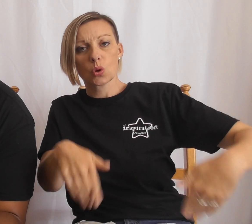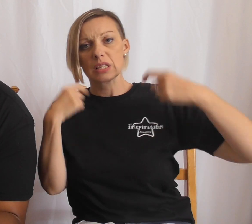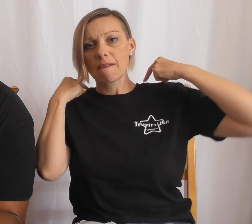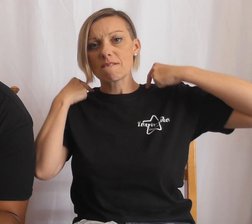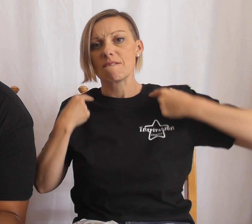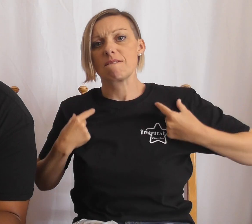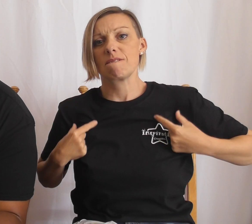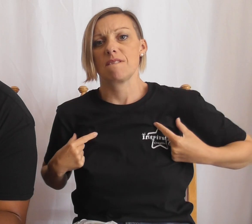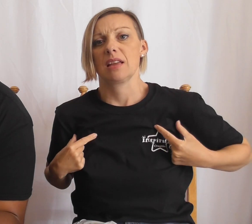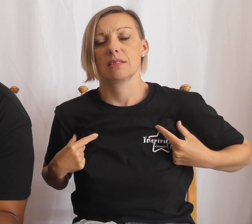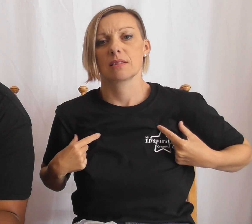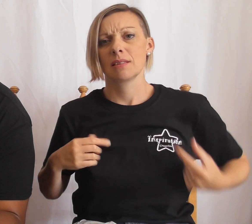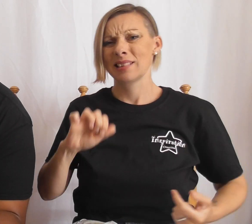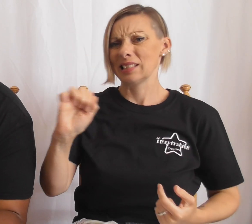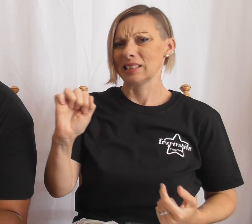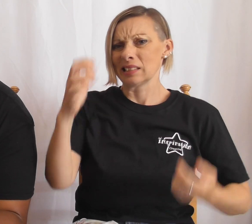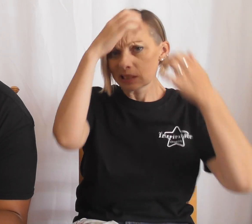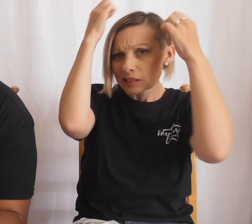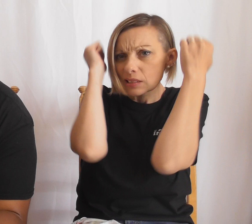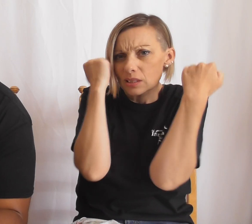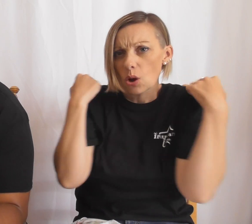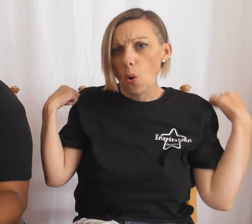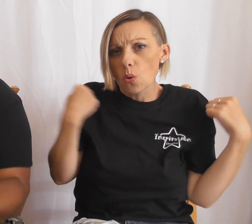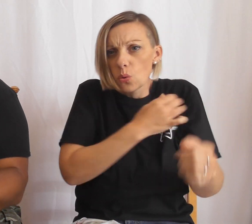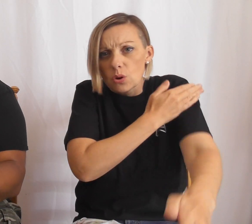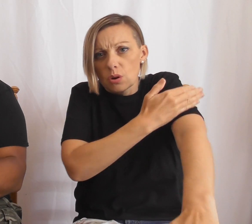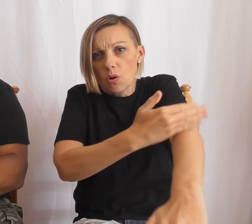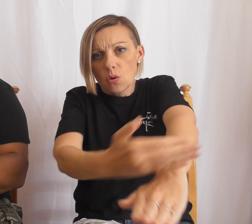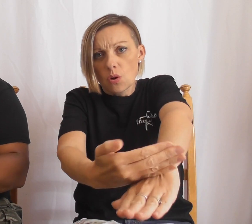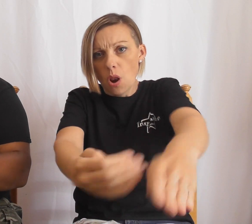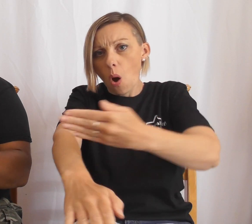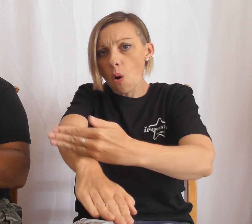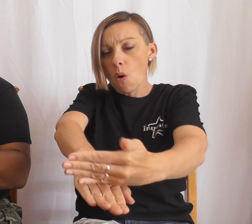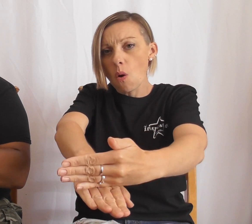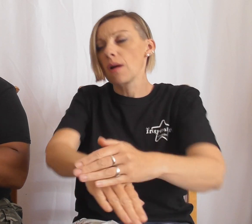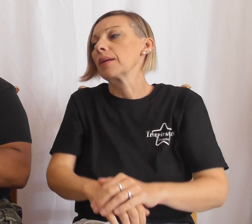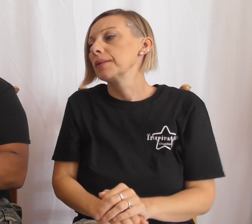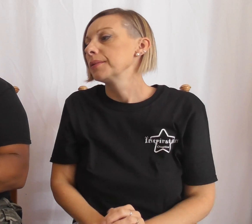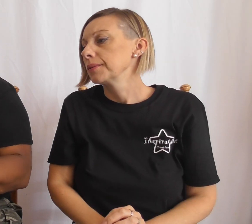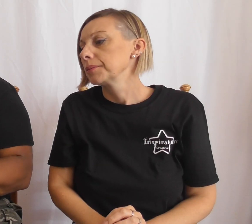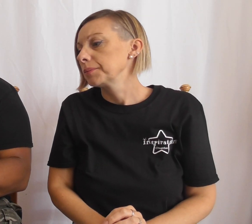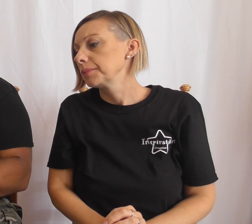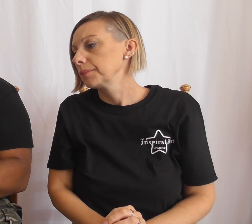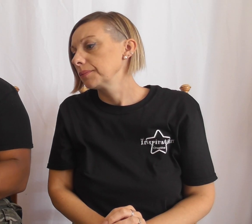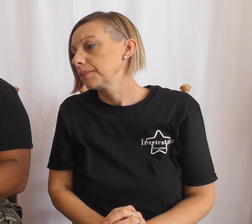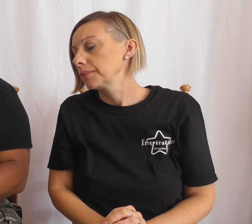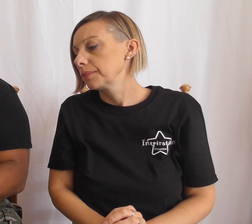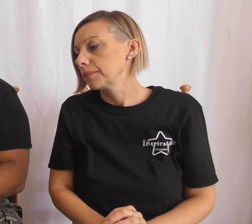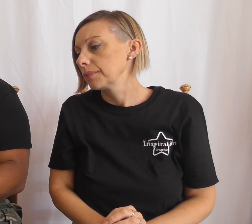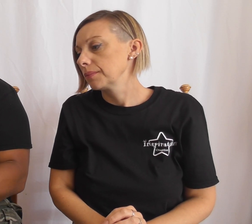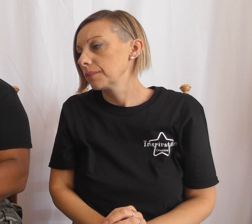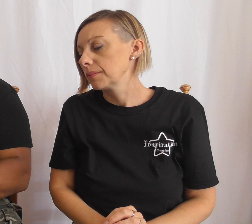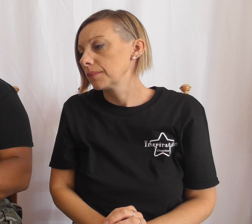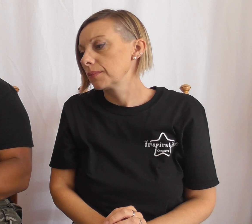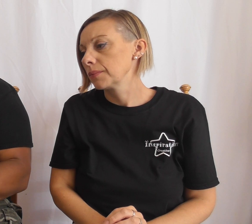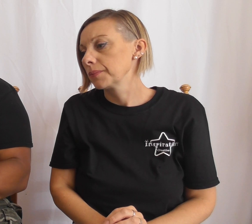got a sweatshirt and sweatshorts on, and jogging bottoms. They're to put on after, aren't they? After a run, you should put